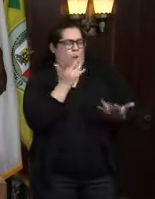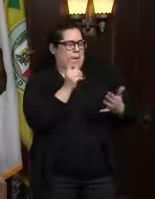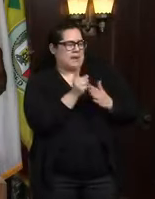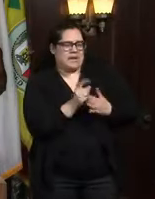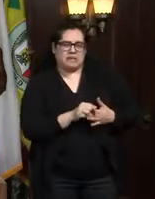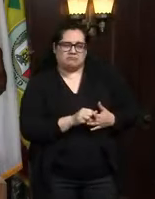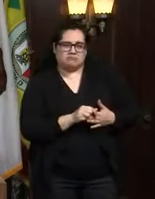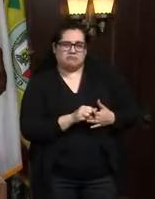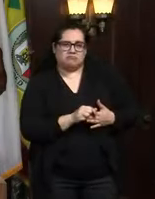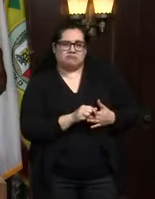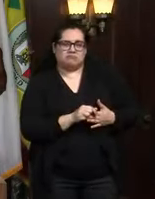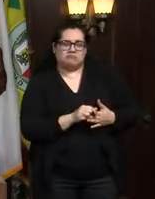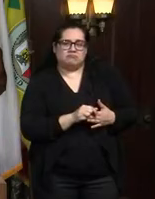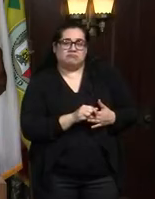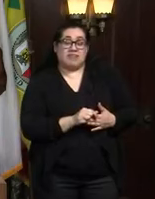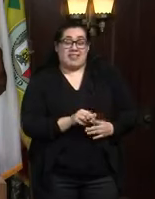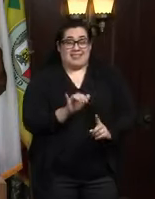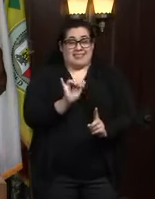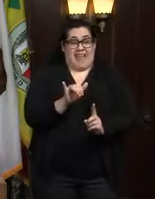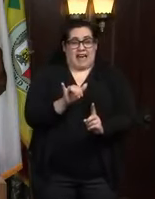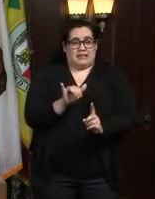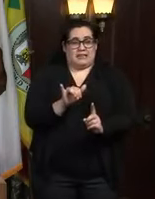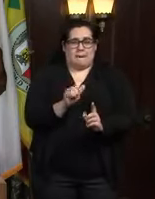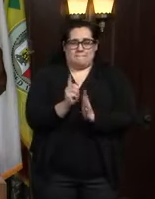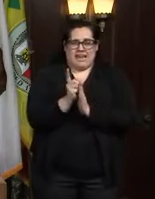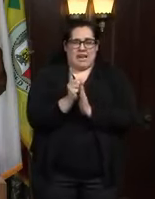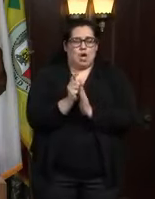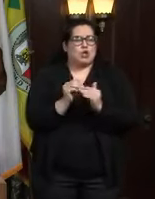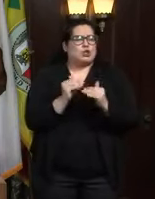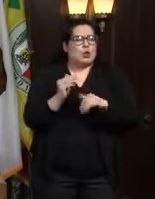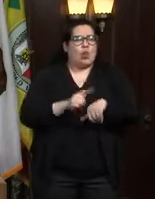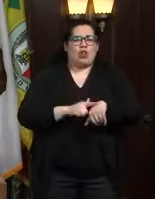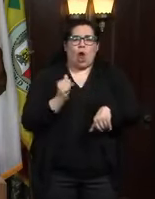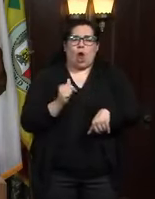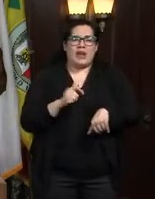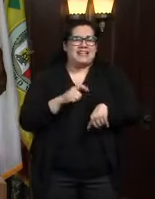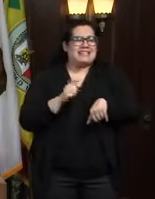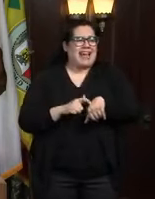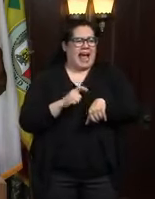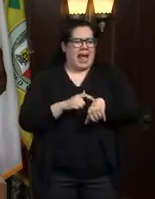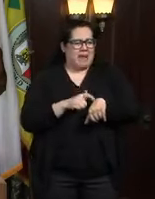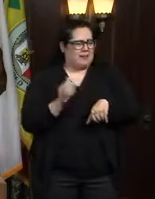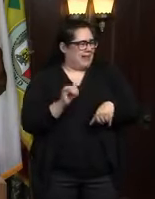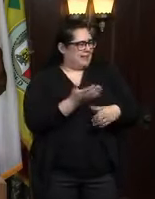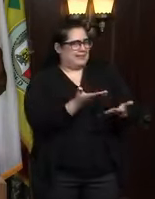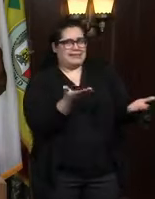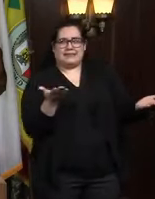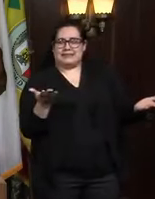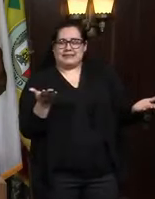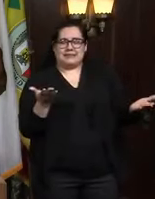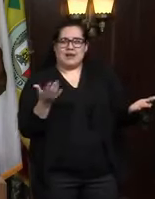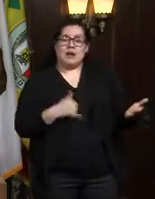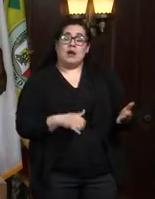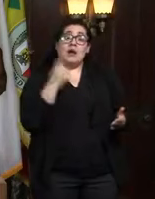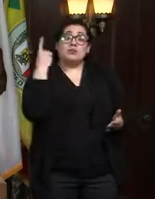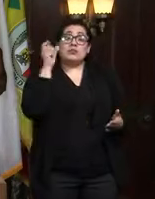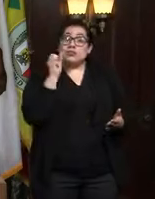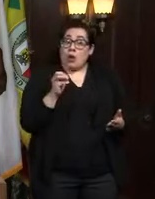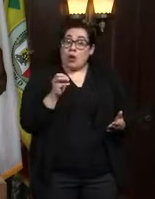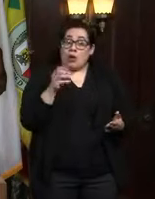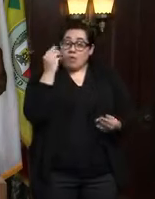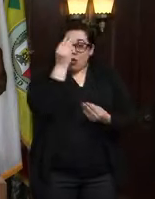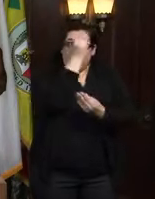minute, that a minute is too long in times like these. And so to those